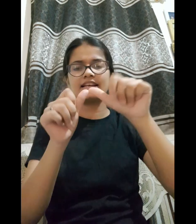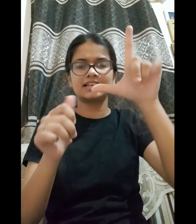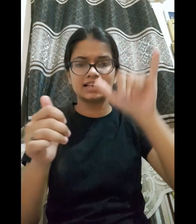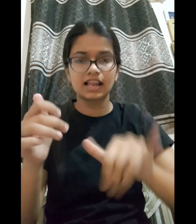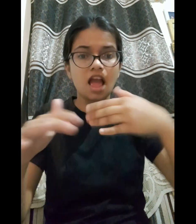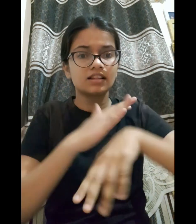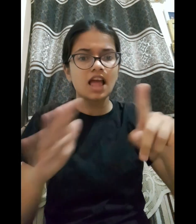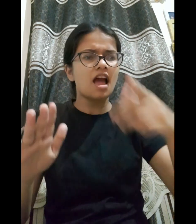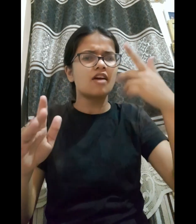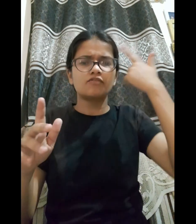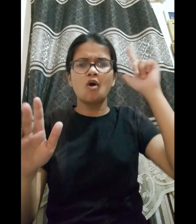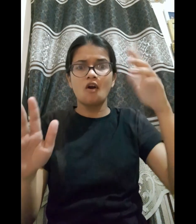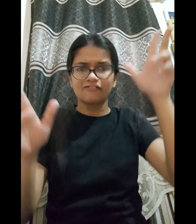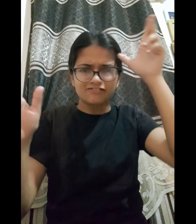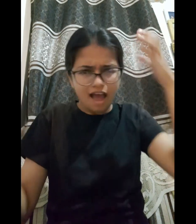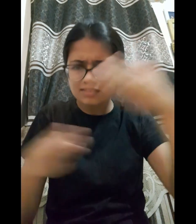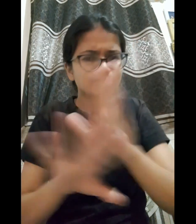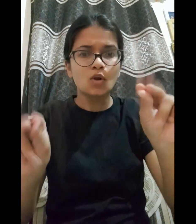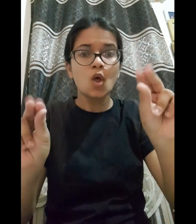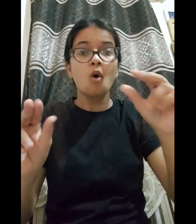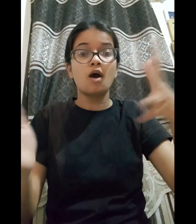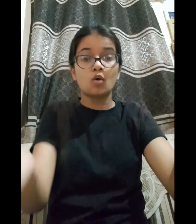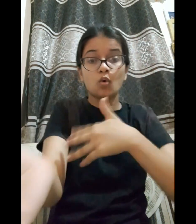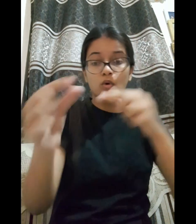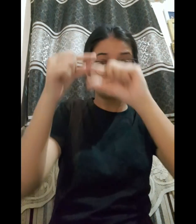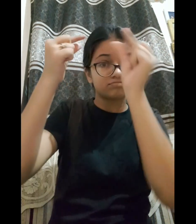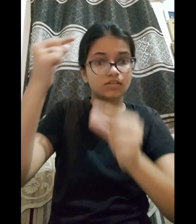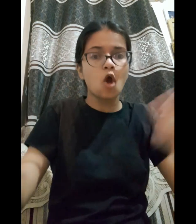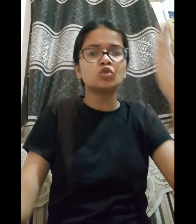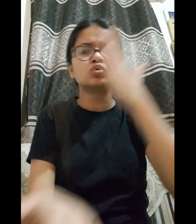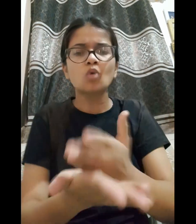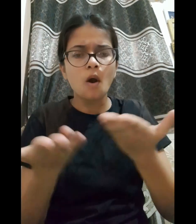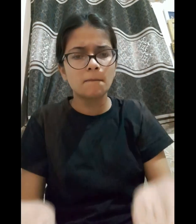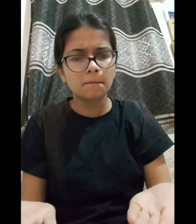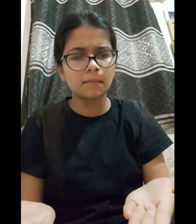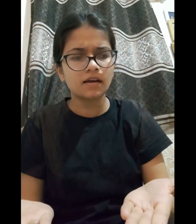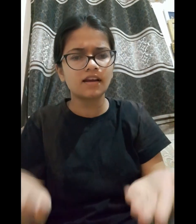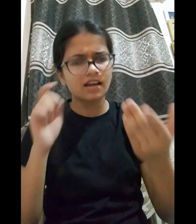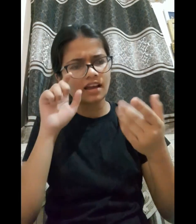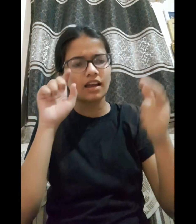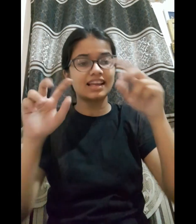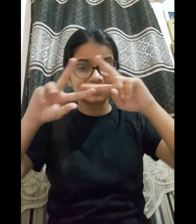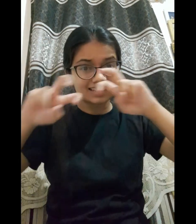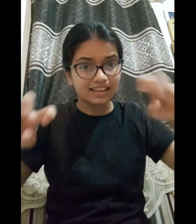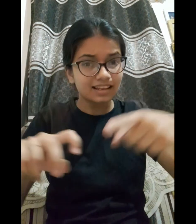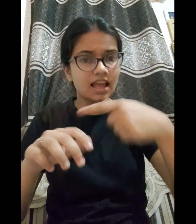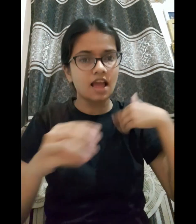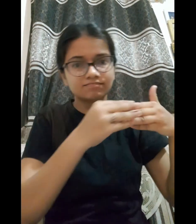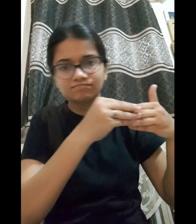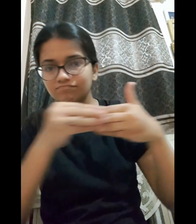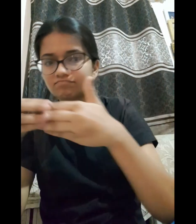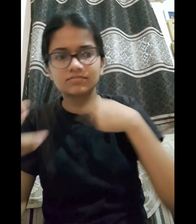clotting in the veins. It is only research that helped us understand this process, and that research has guided us into understanding